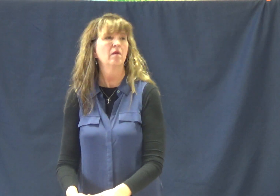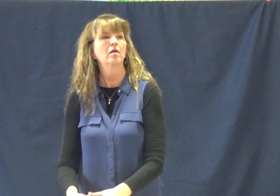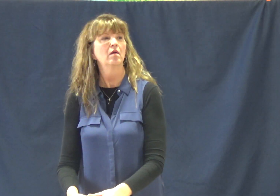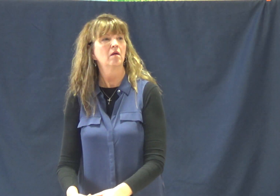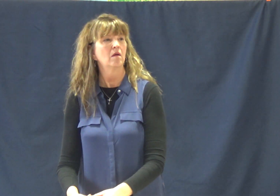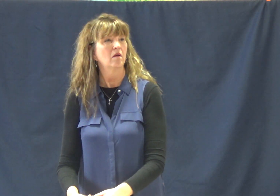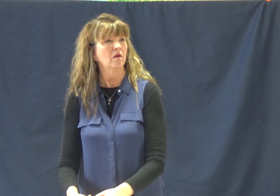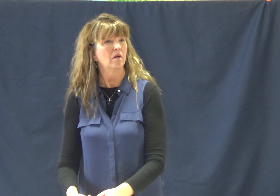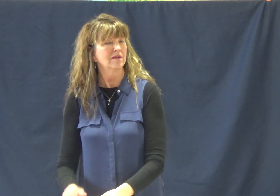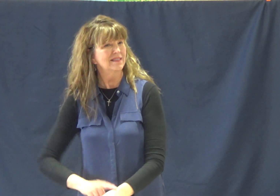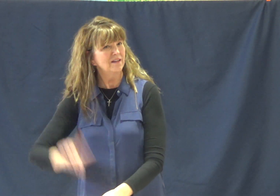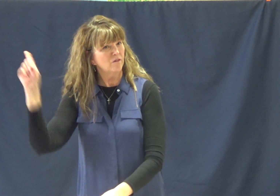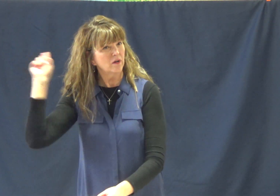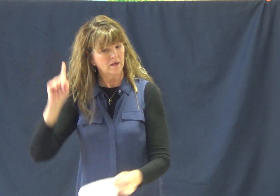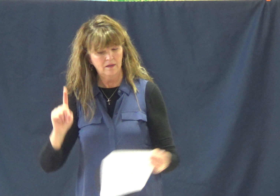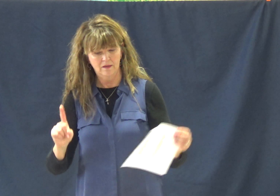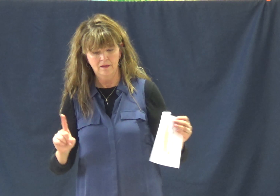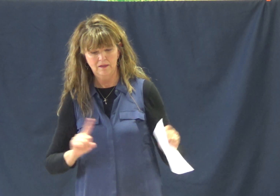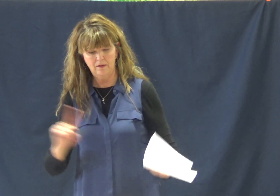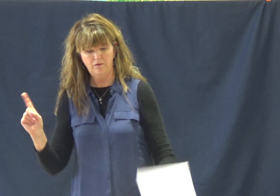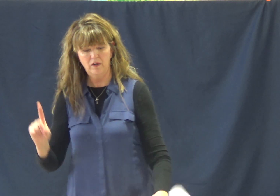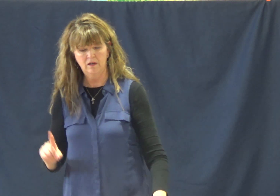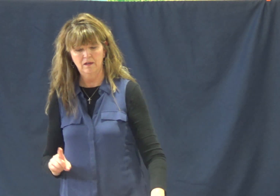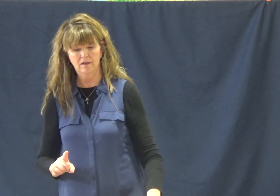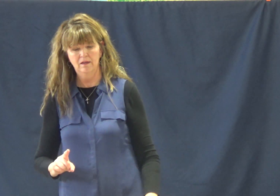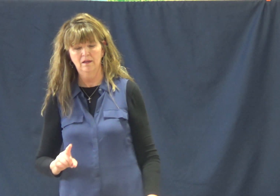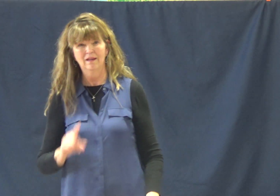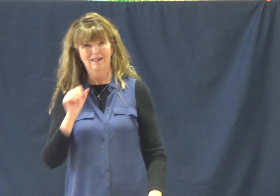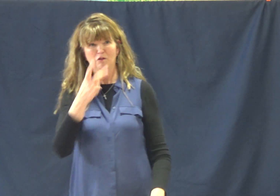amazing. It's different.